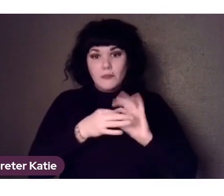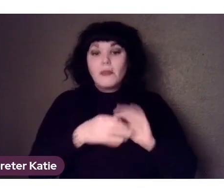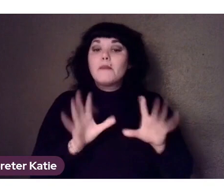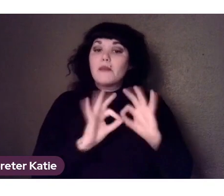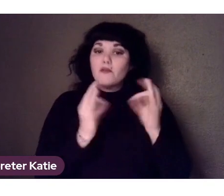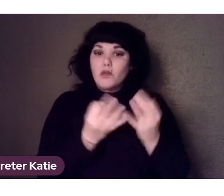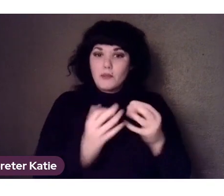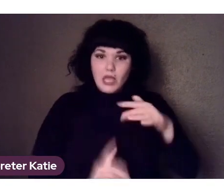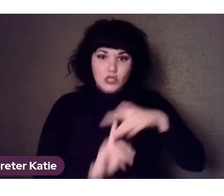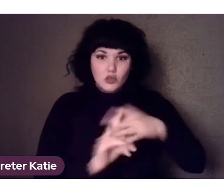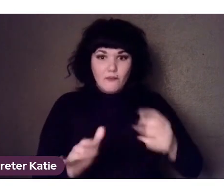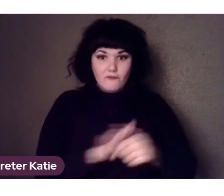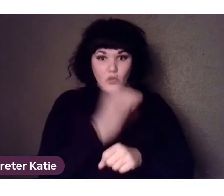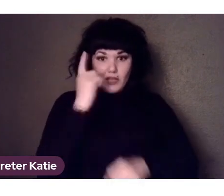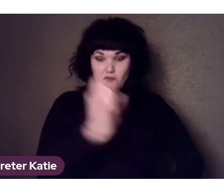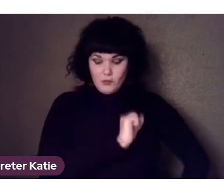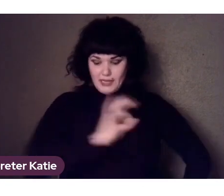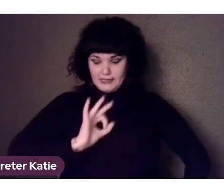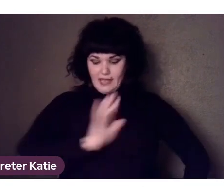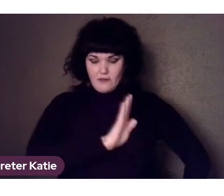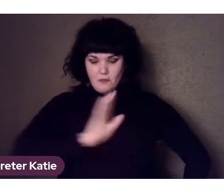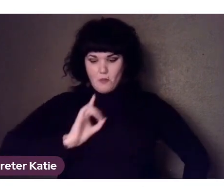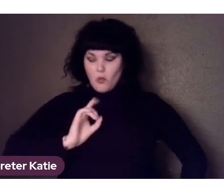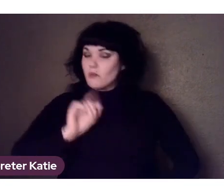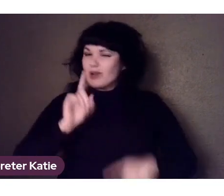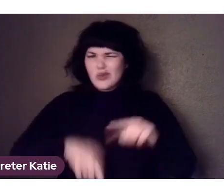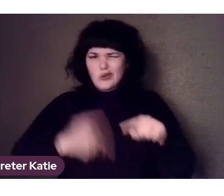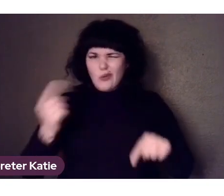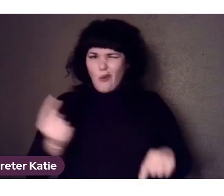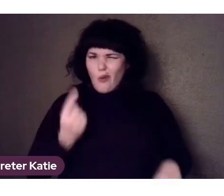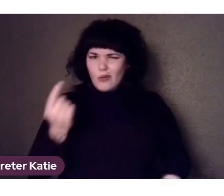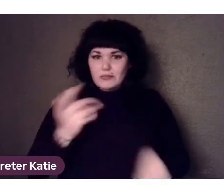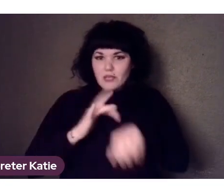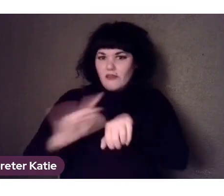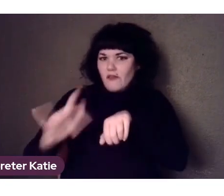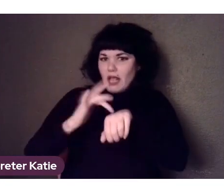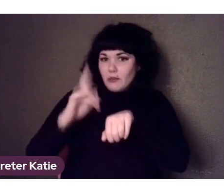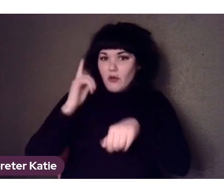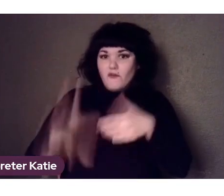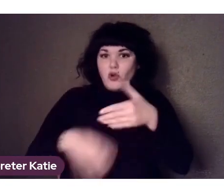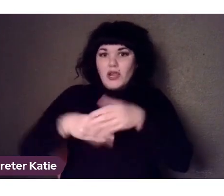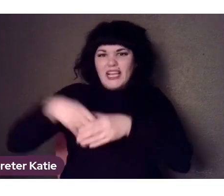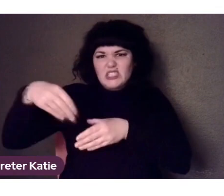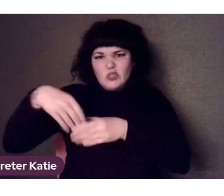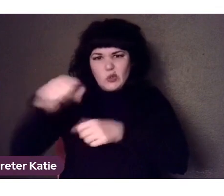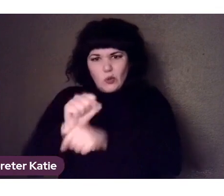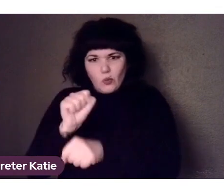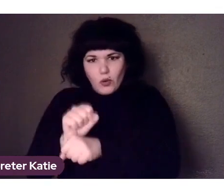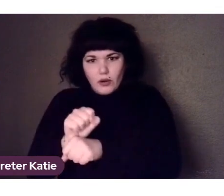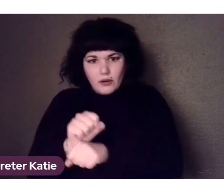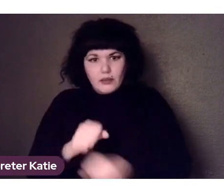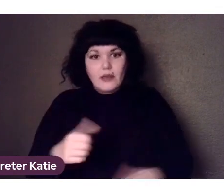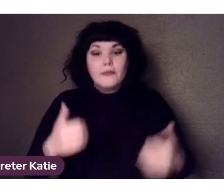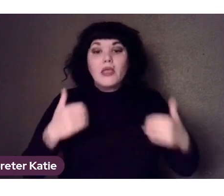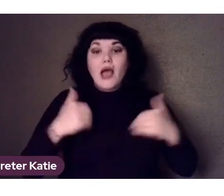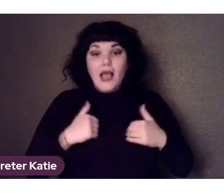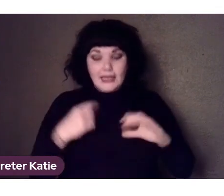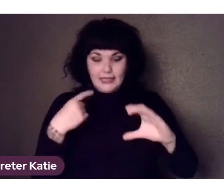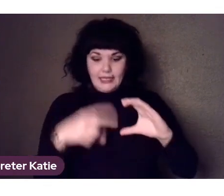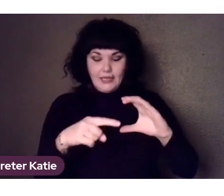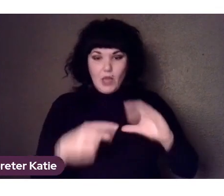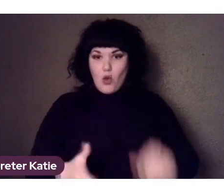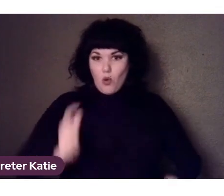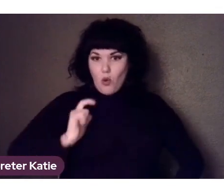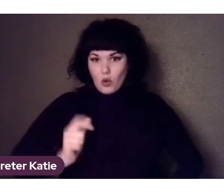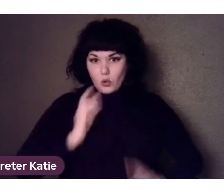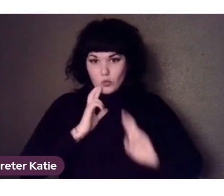fully for our staff and board, but couldn't always be available for external work. I turned on an email autoresponse that promised to